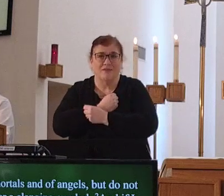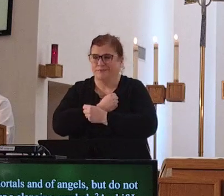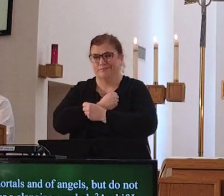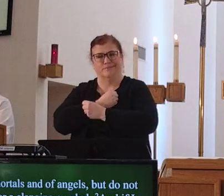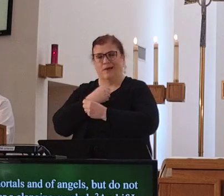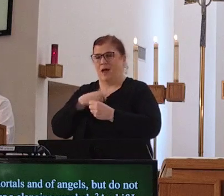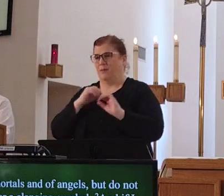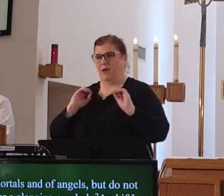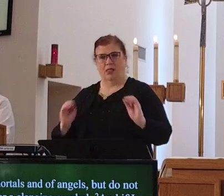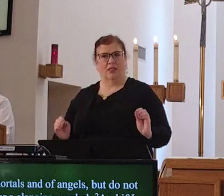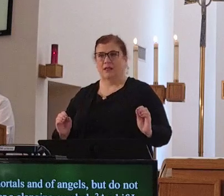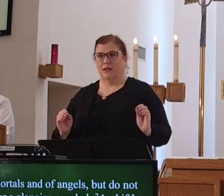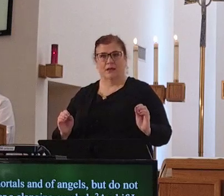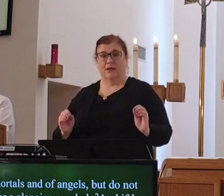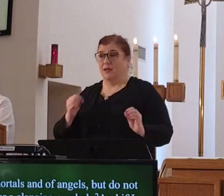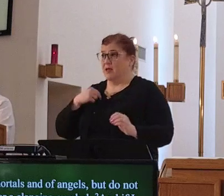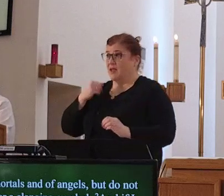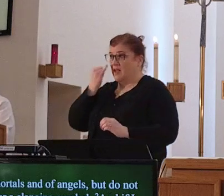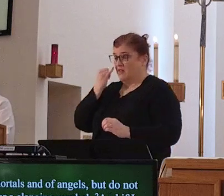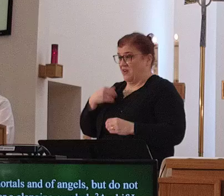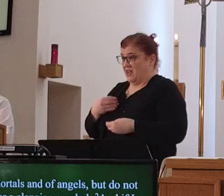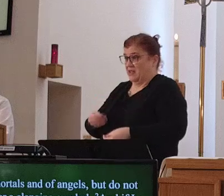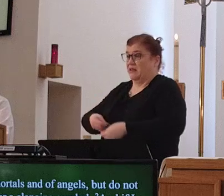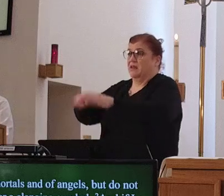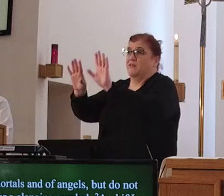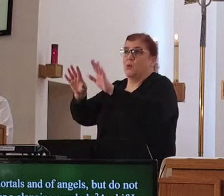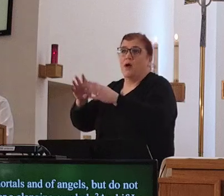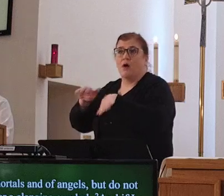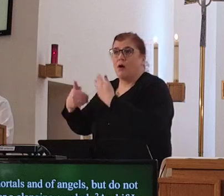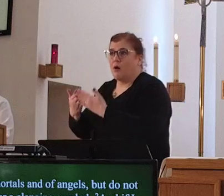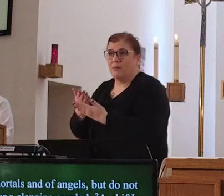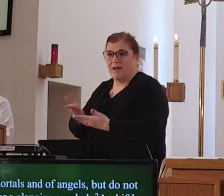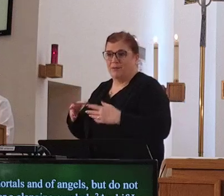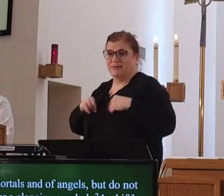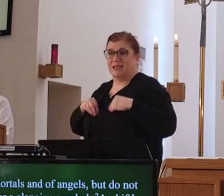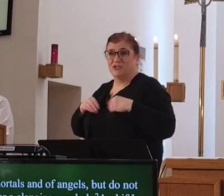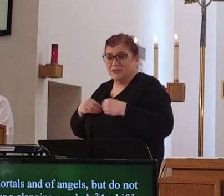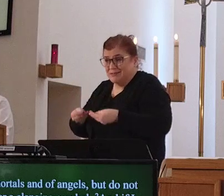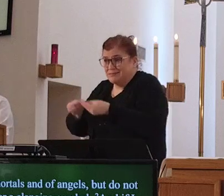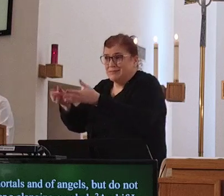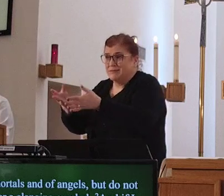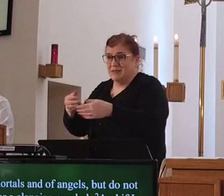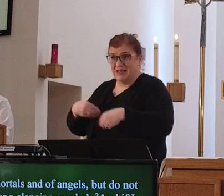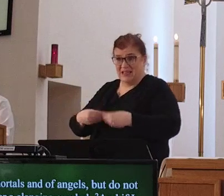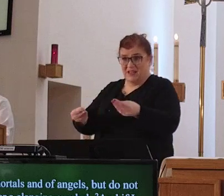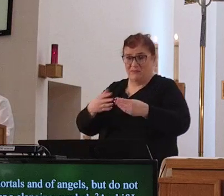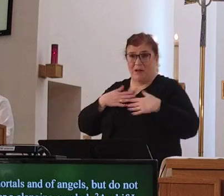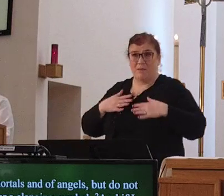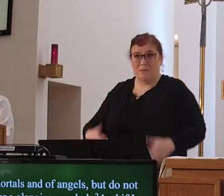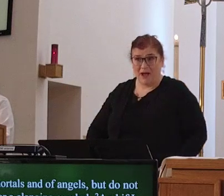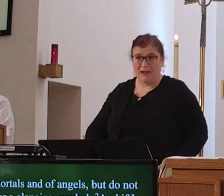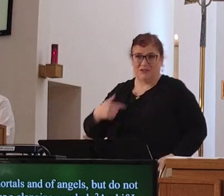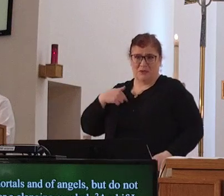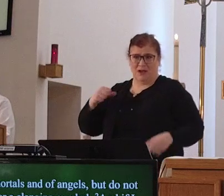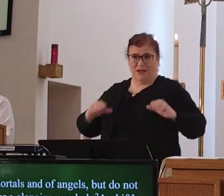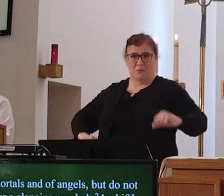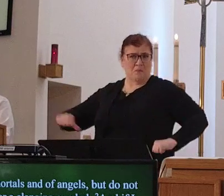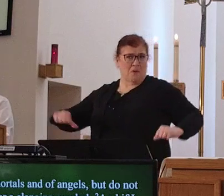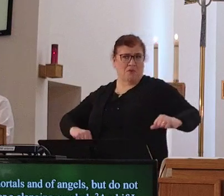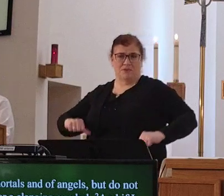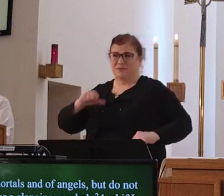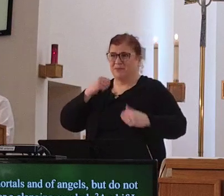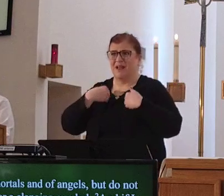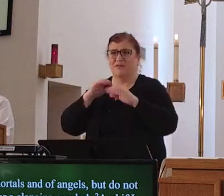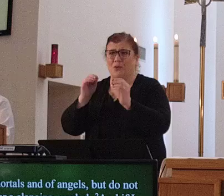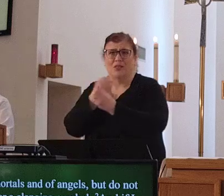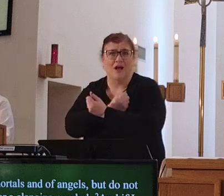am nothing. If I give away all my possessions, and if I hand over my body so that I may boast, but do not have